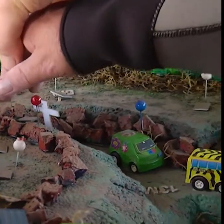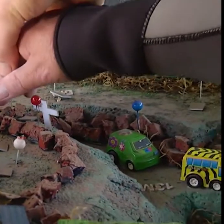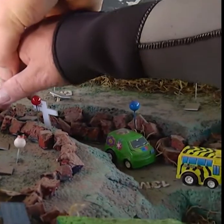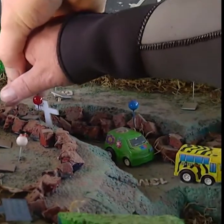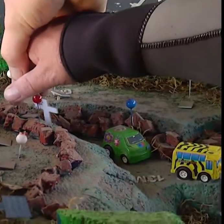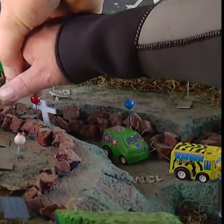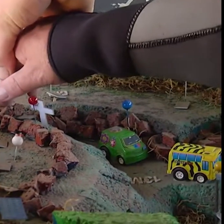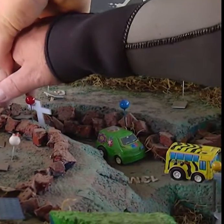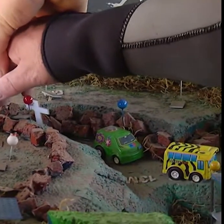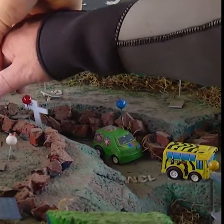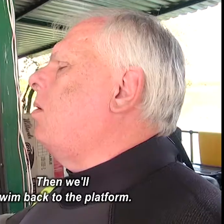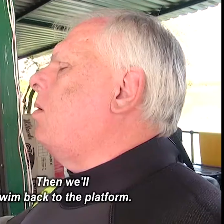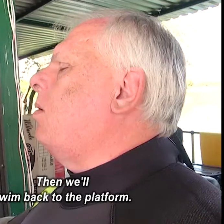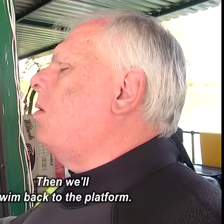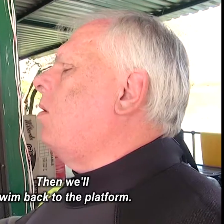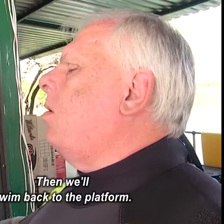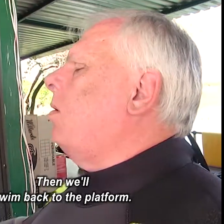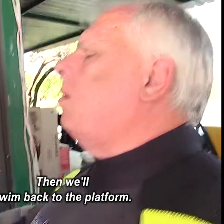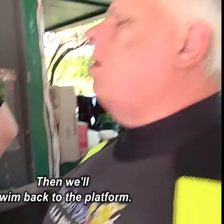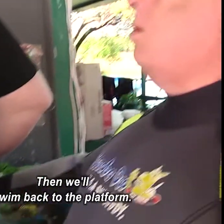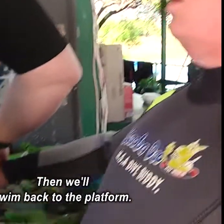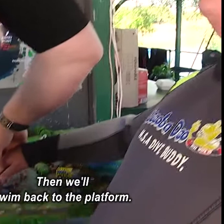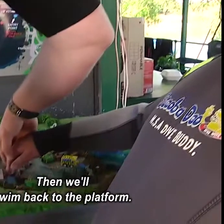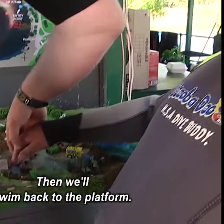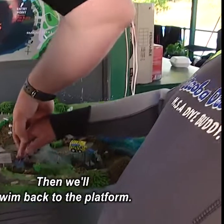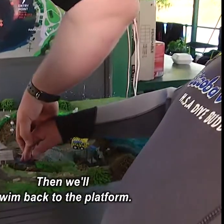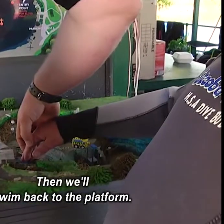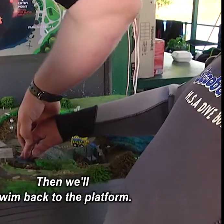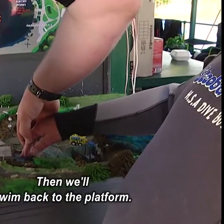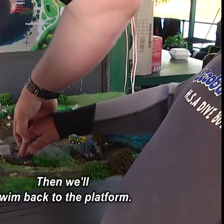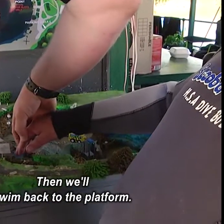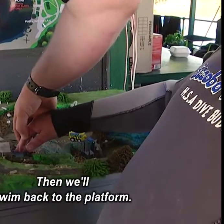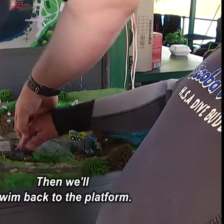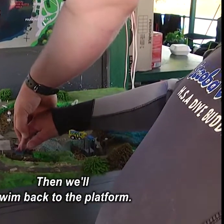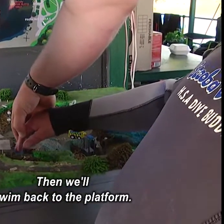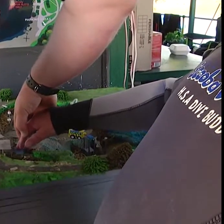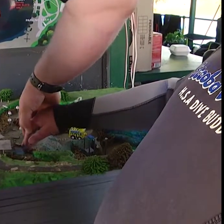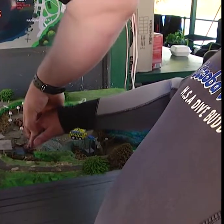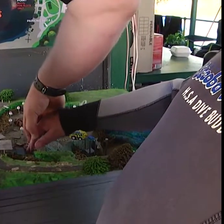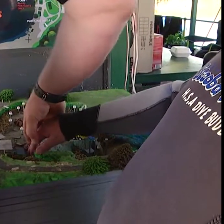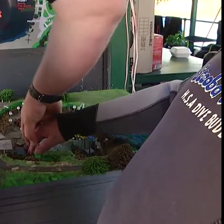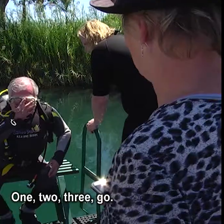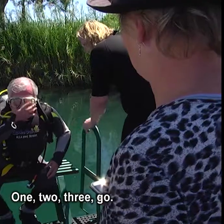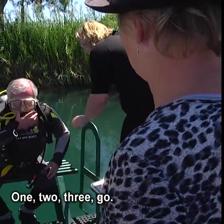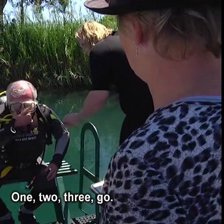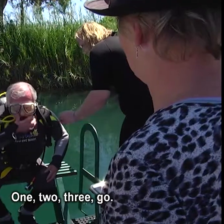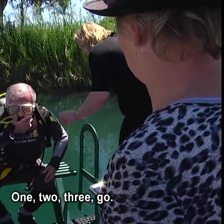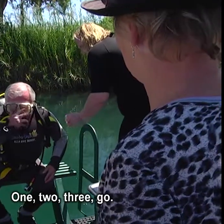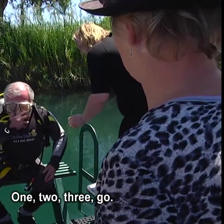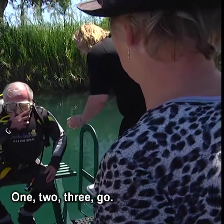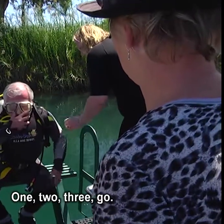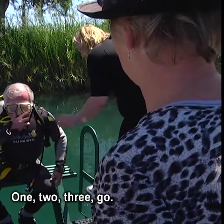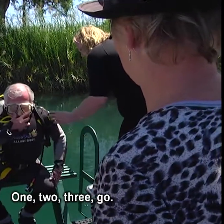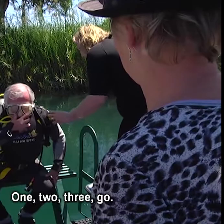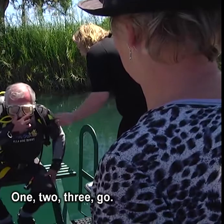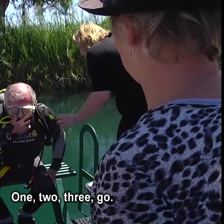Ja. Dan gaan ons iets terugkom. Tot weer by die platform. Ja. 1,